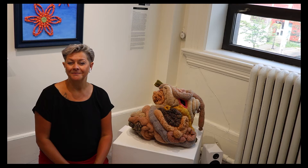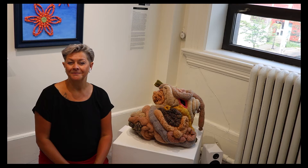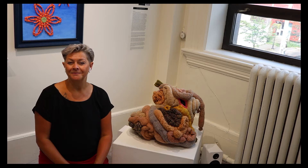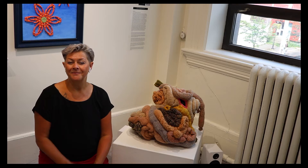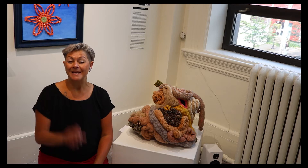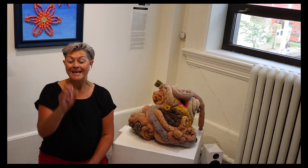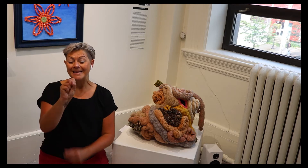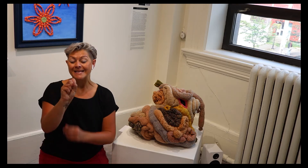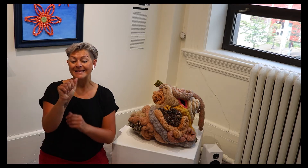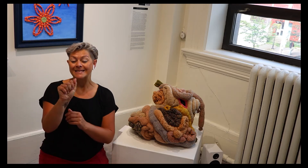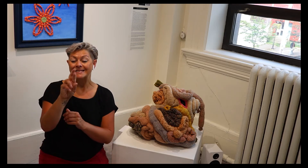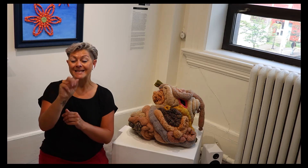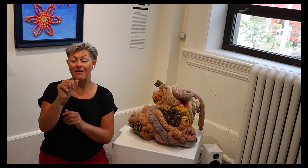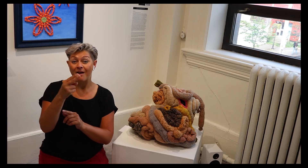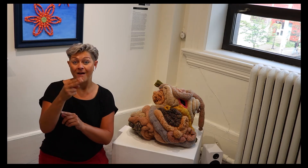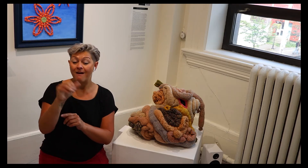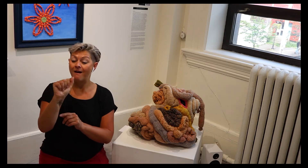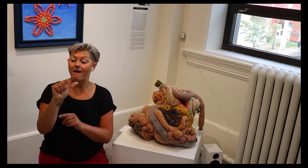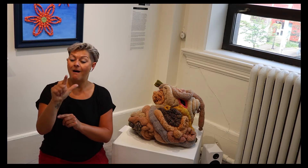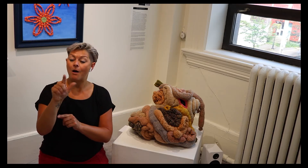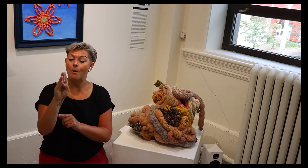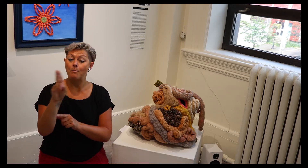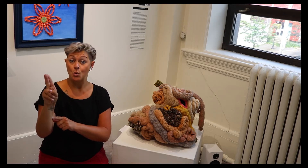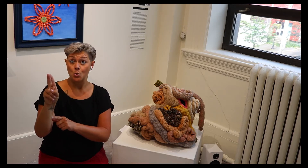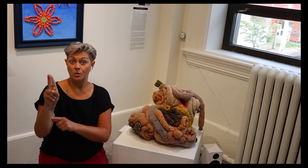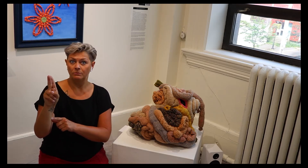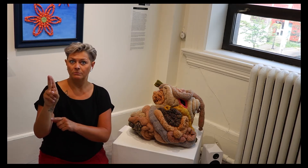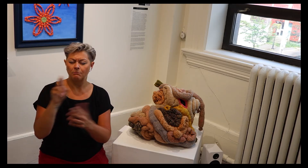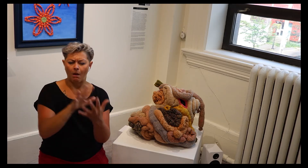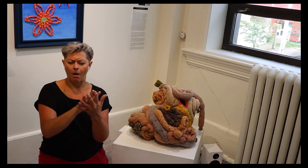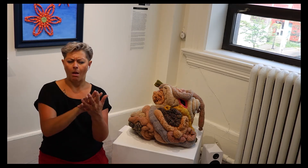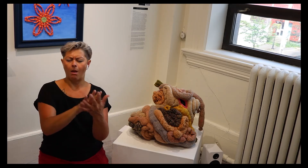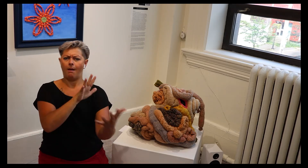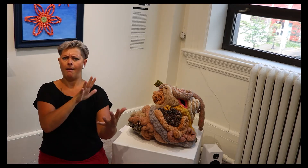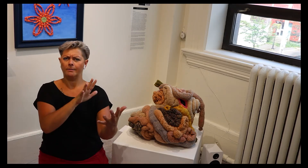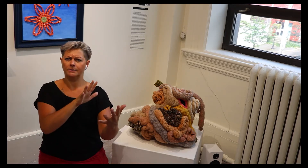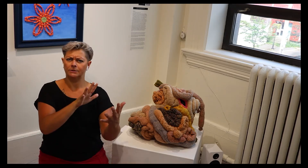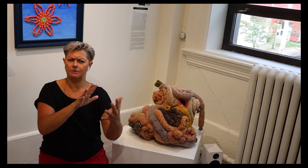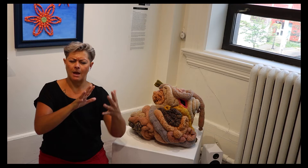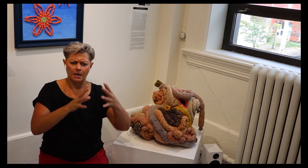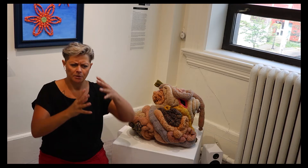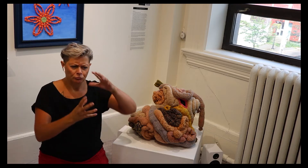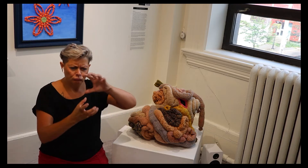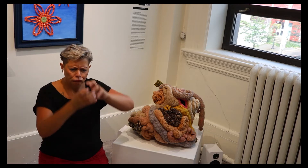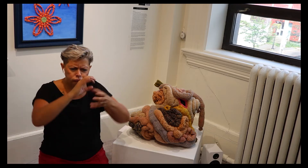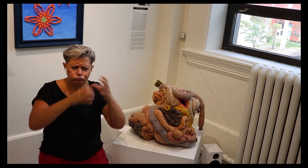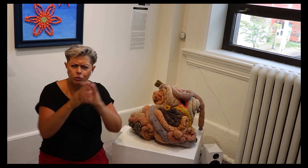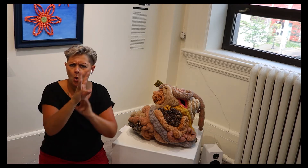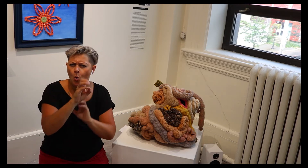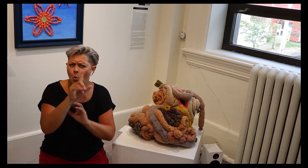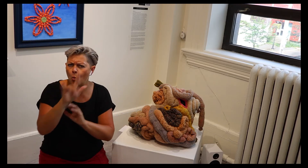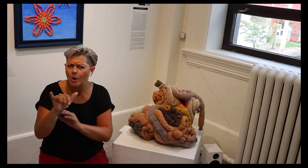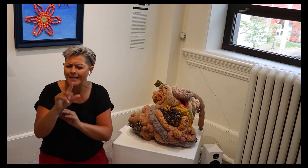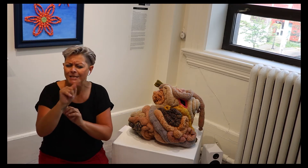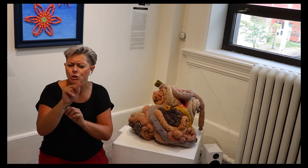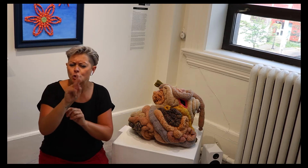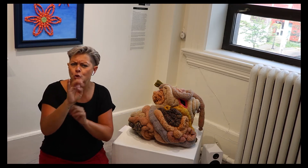Sarah Albu. An abstract tangle of intertwined woolly tubes make up the outer layer of